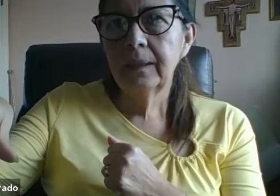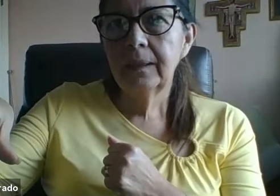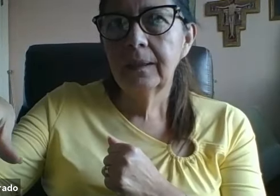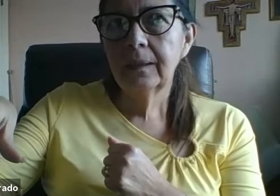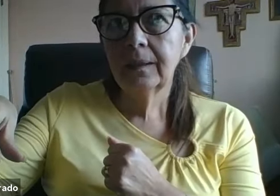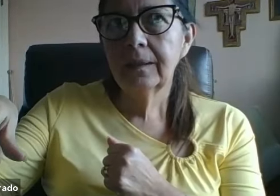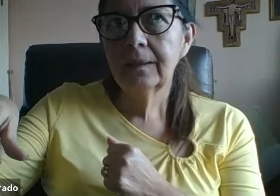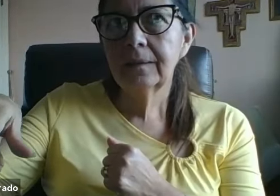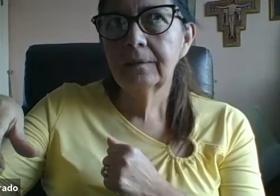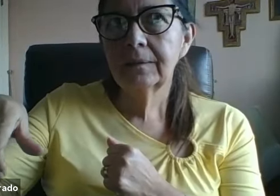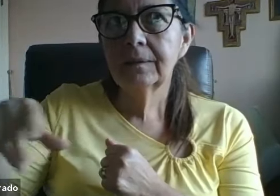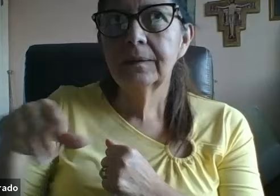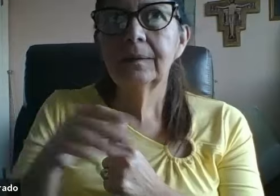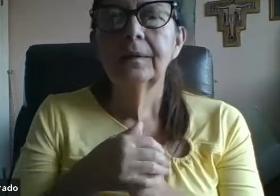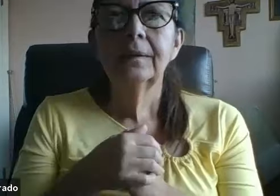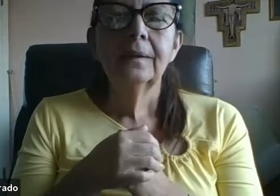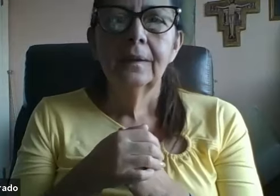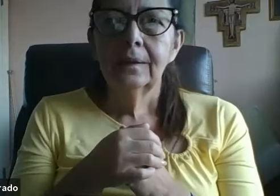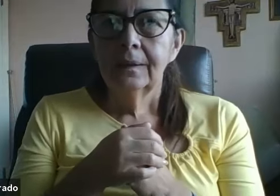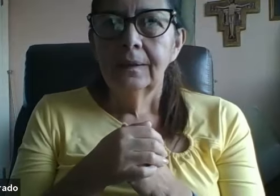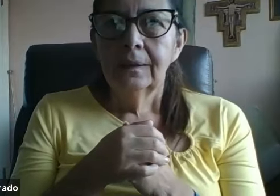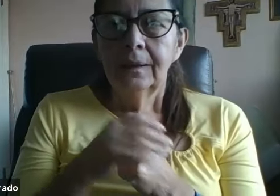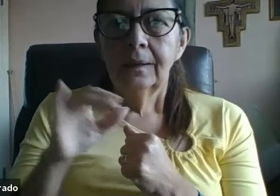P. Not PRN.